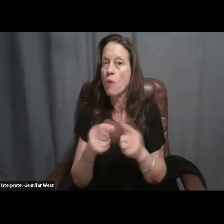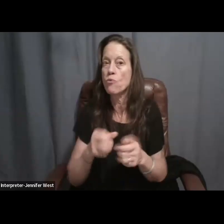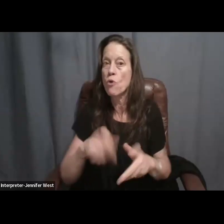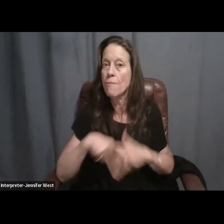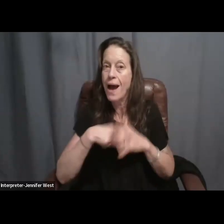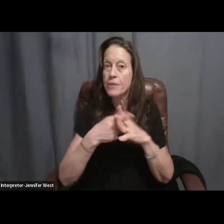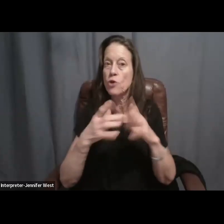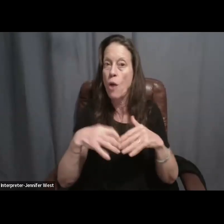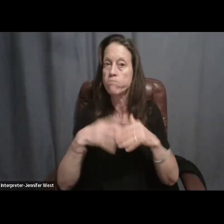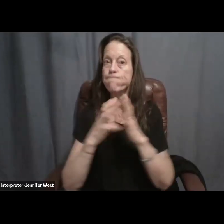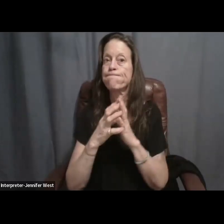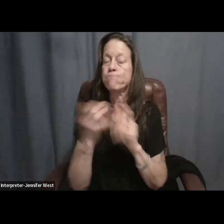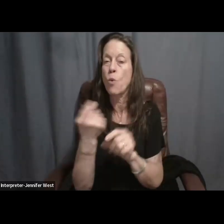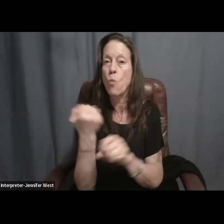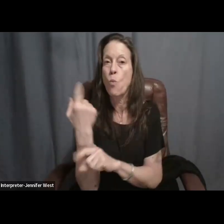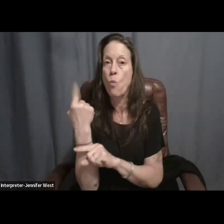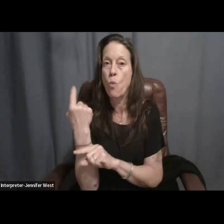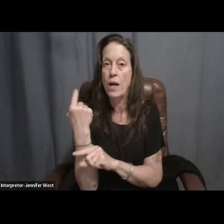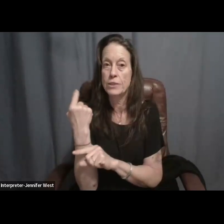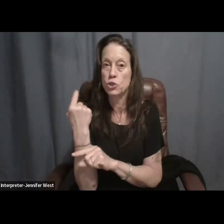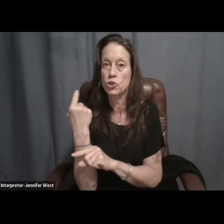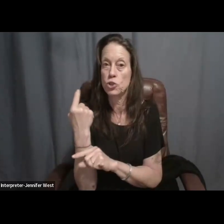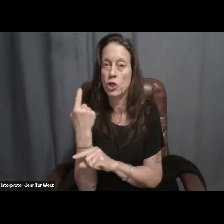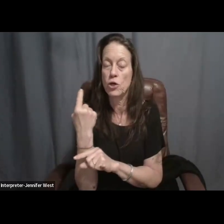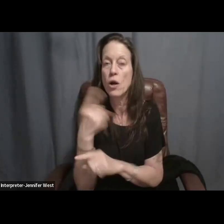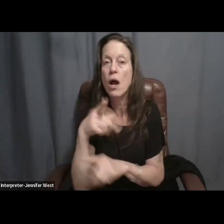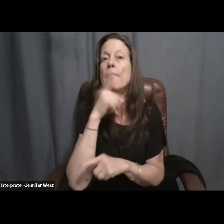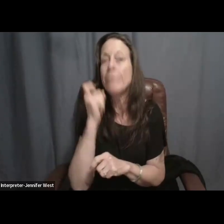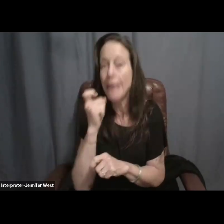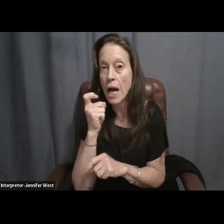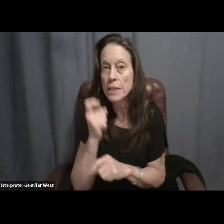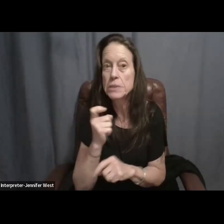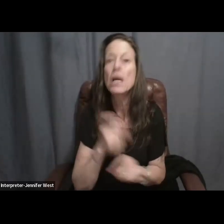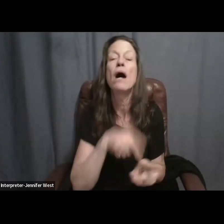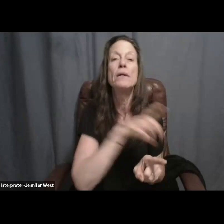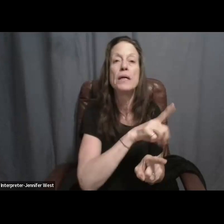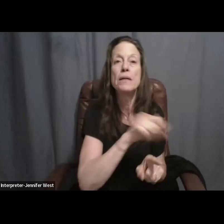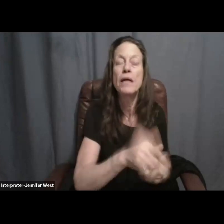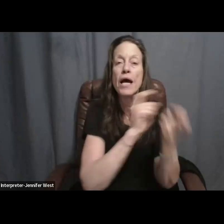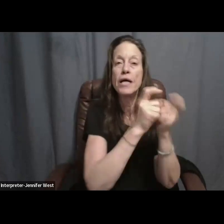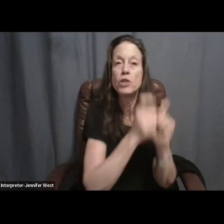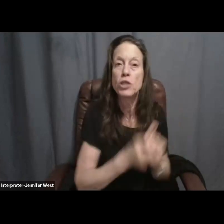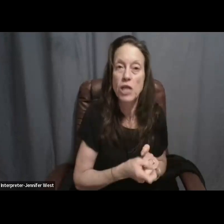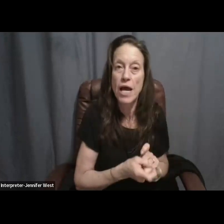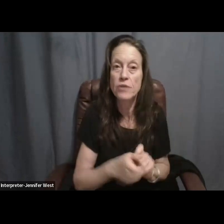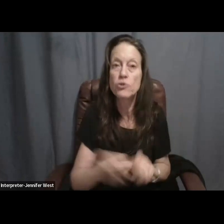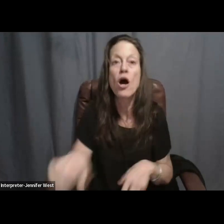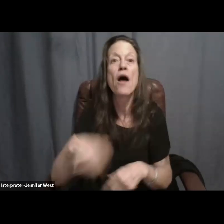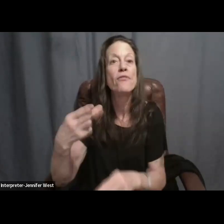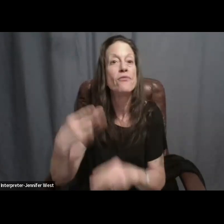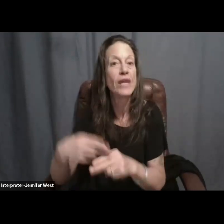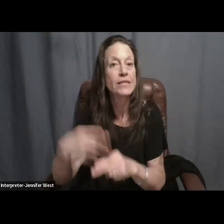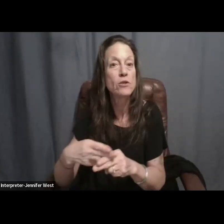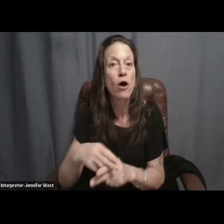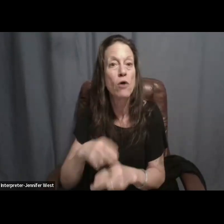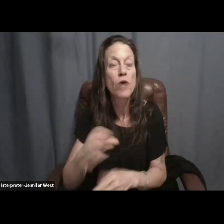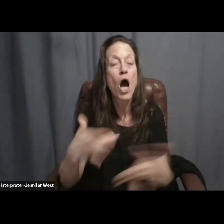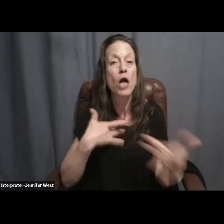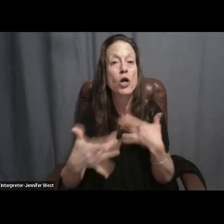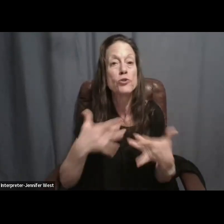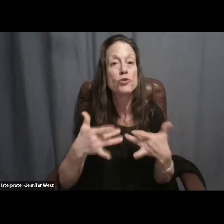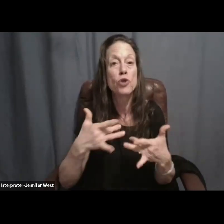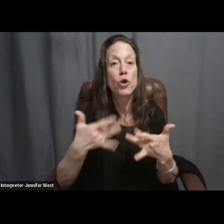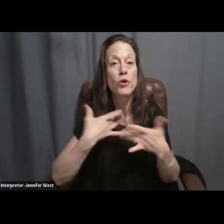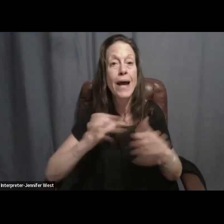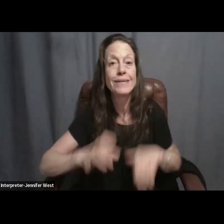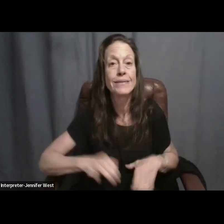ago because of all of these changes at the DDA, called Concerned Citizens of Self-Direction Maryland. And the reason